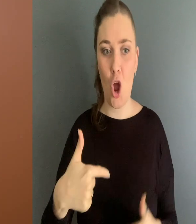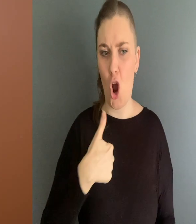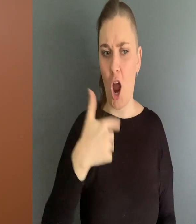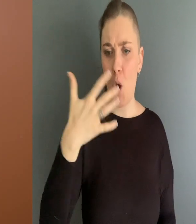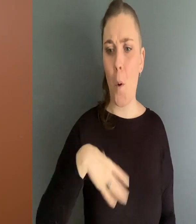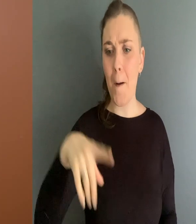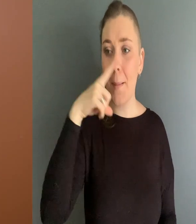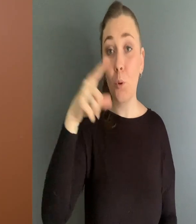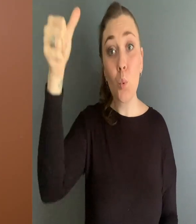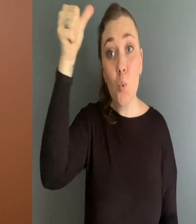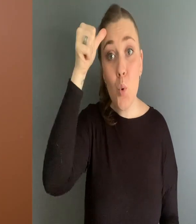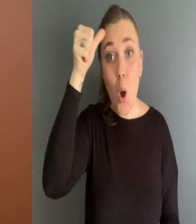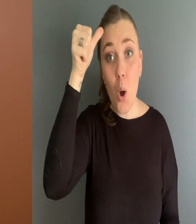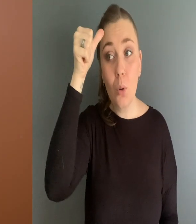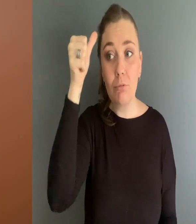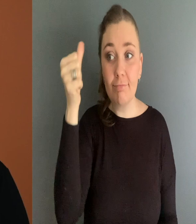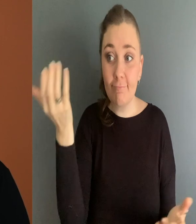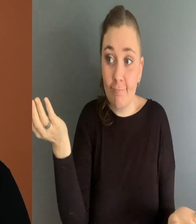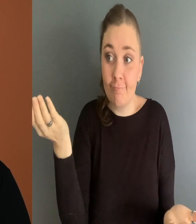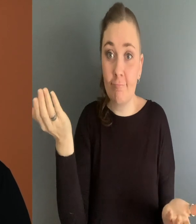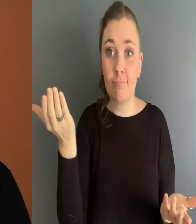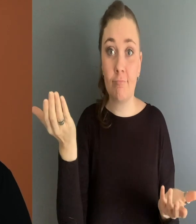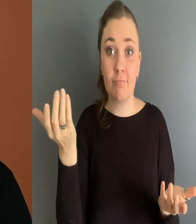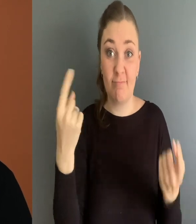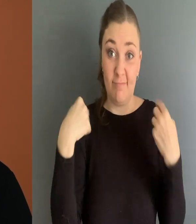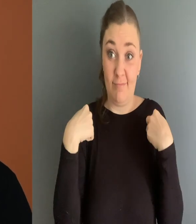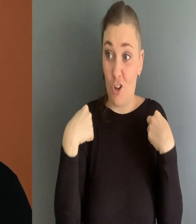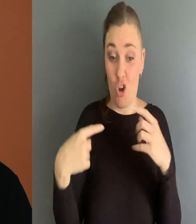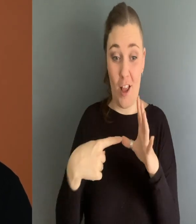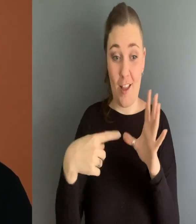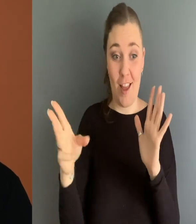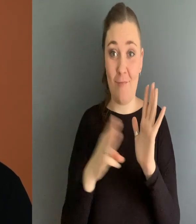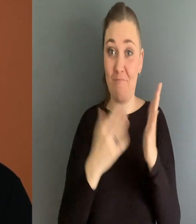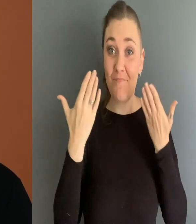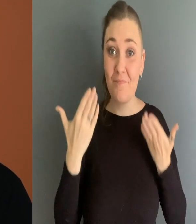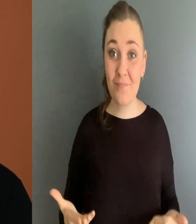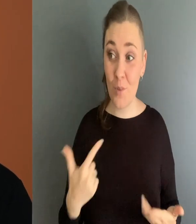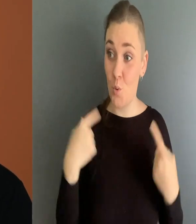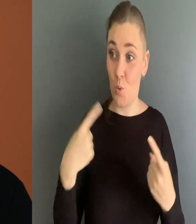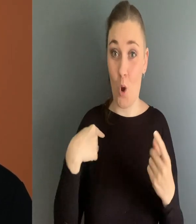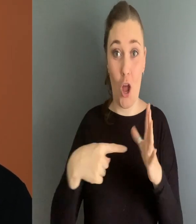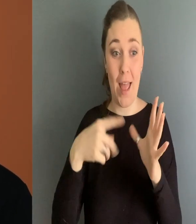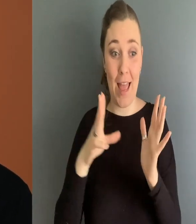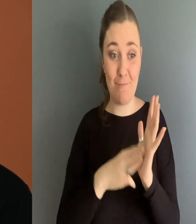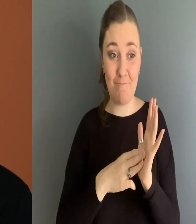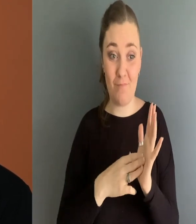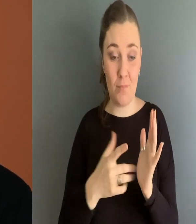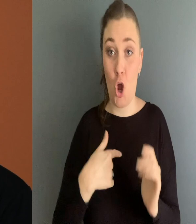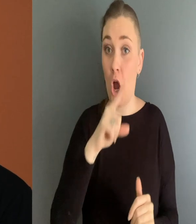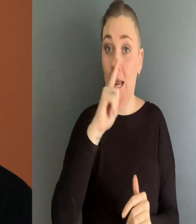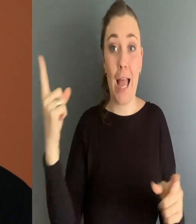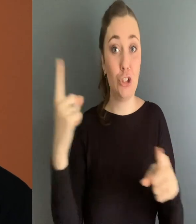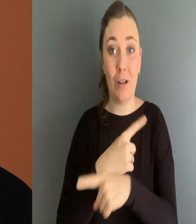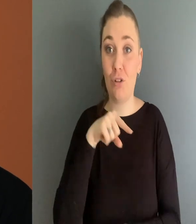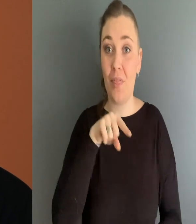people to know that this is this is what i am i'm i'm who i am i can't